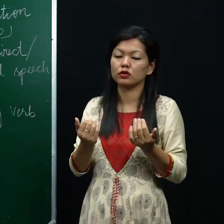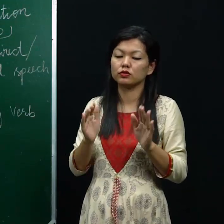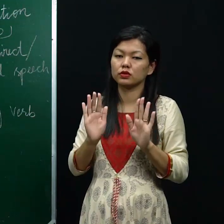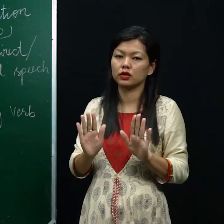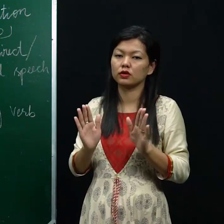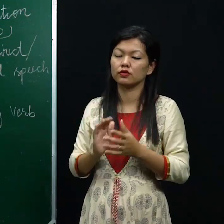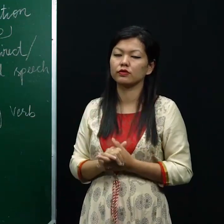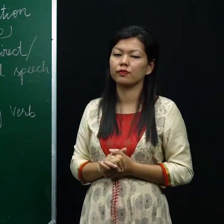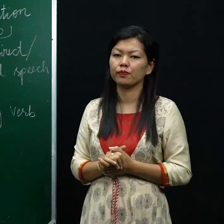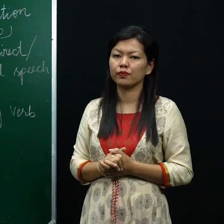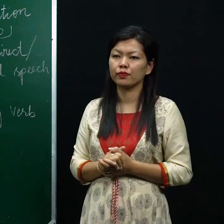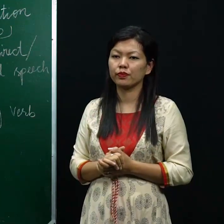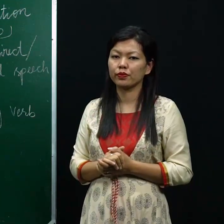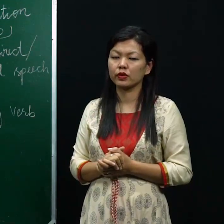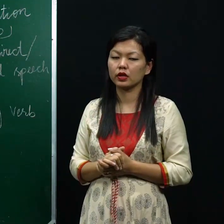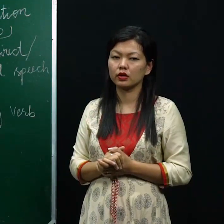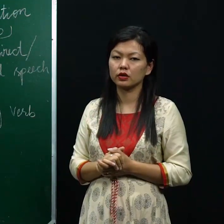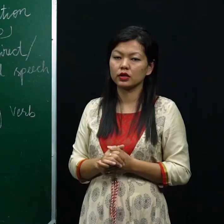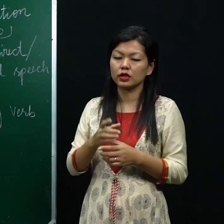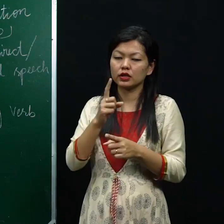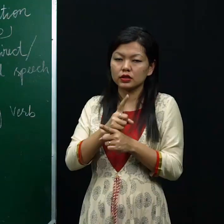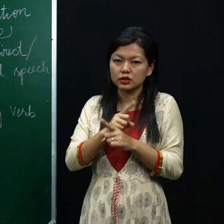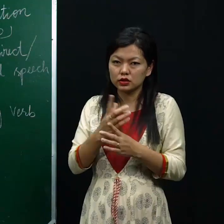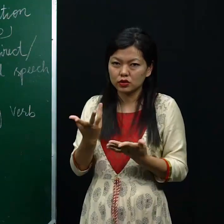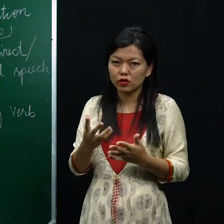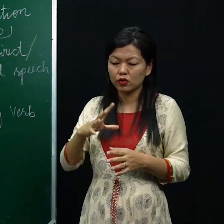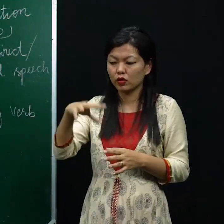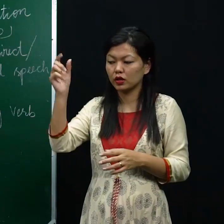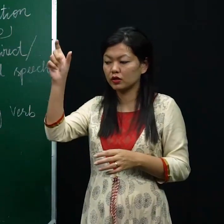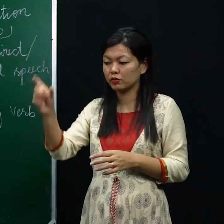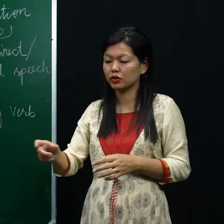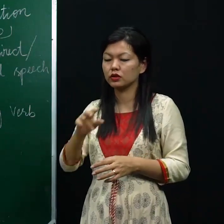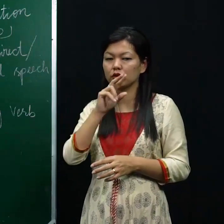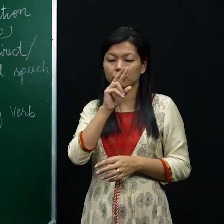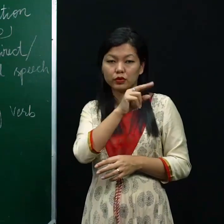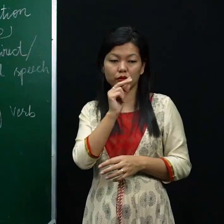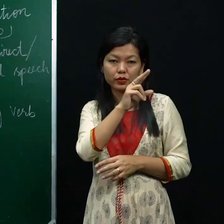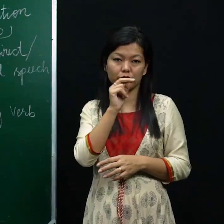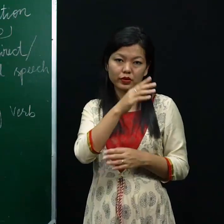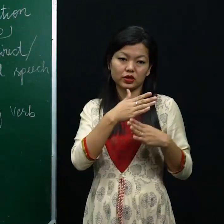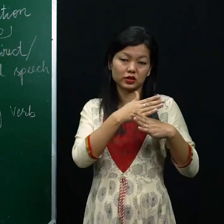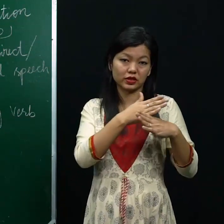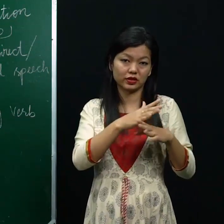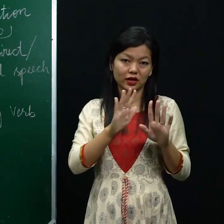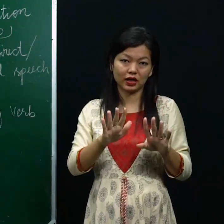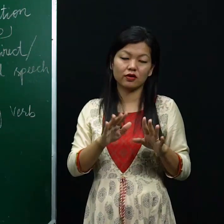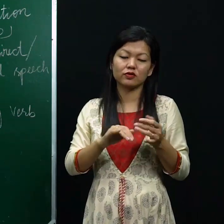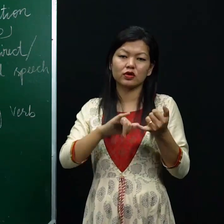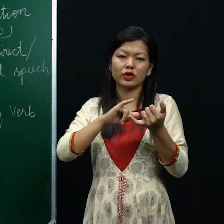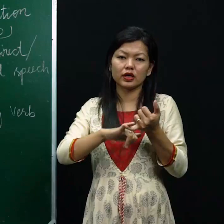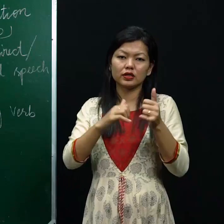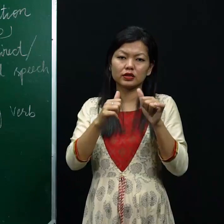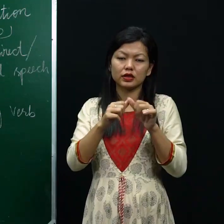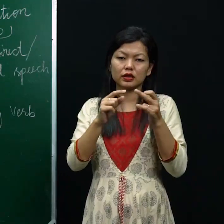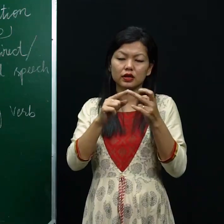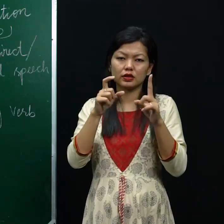told you or some other speakers have told you, you have to change. For statement, you can say told, said, all